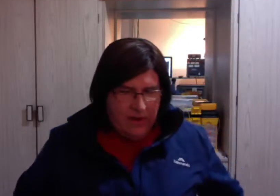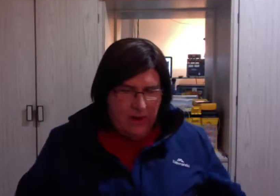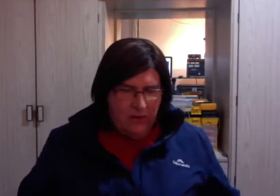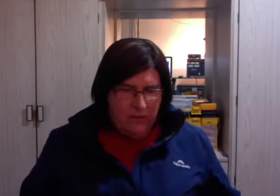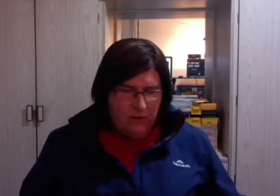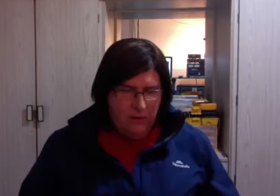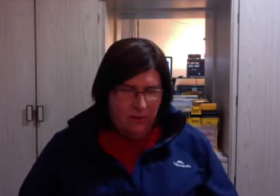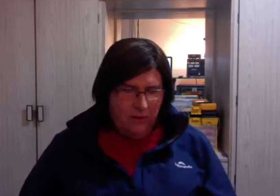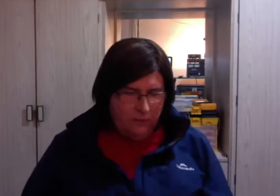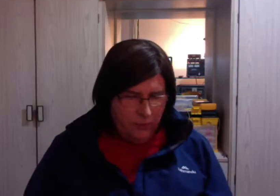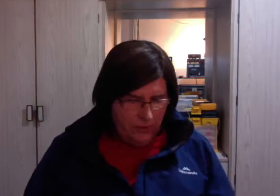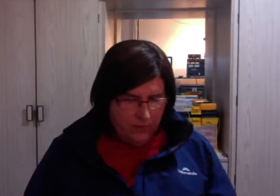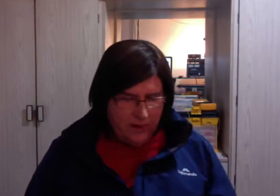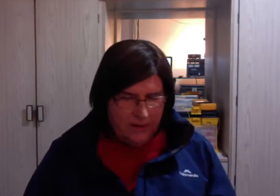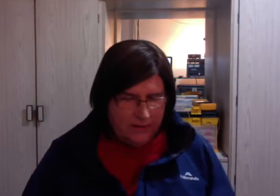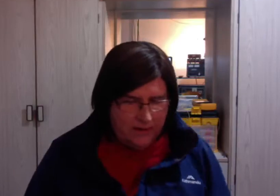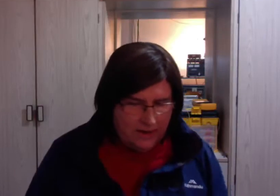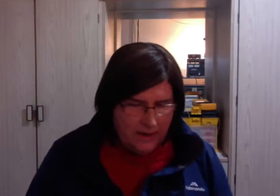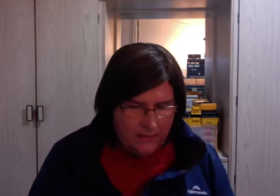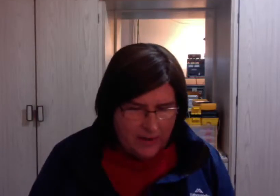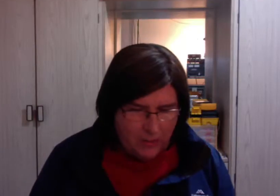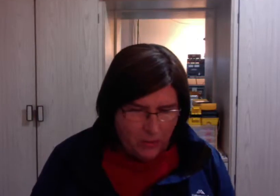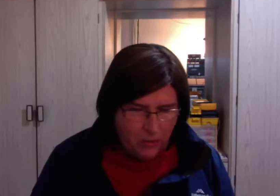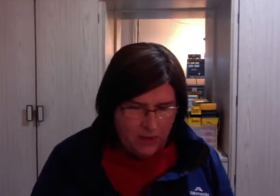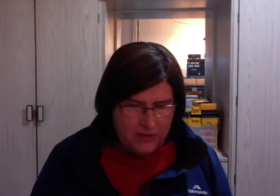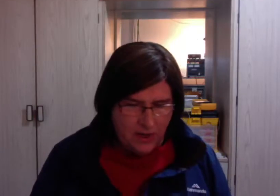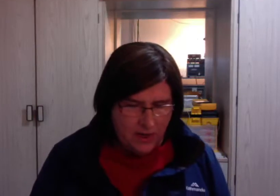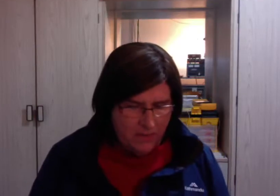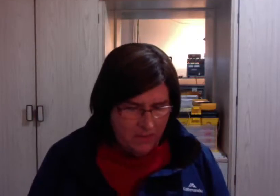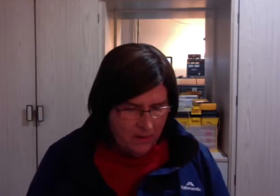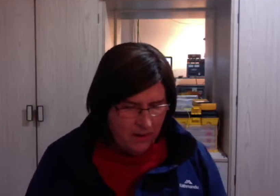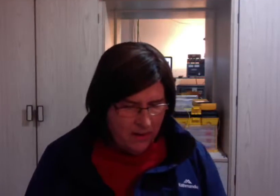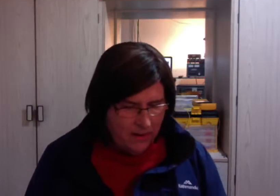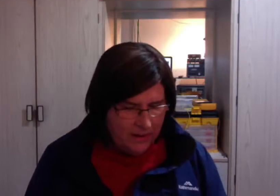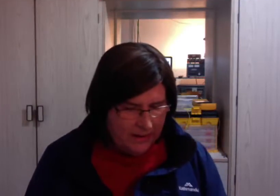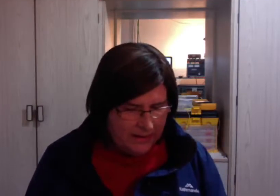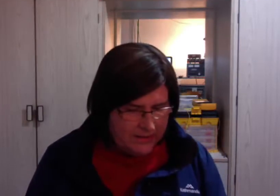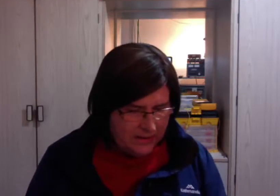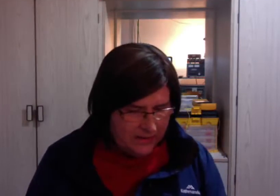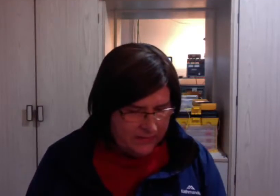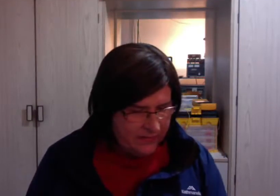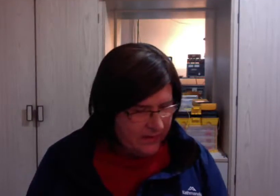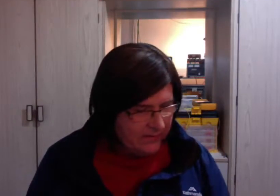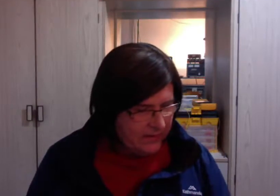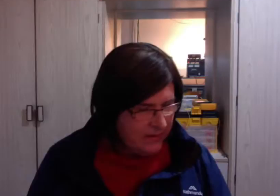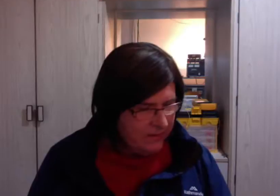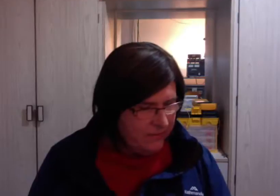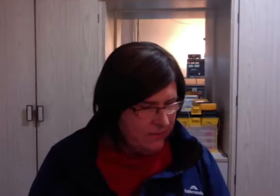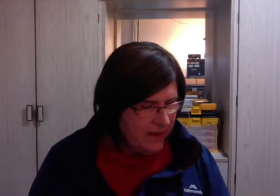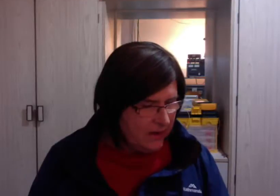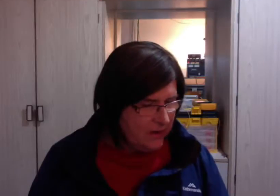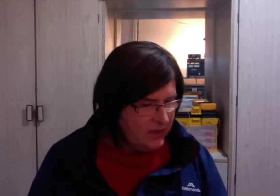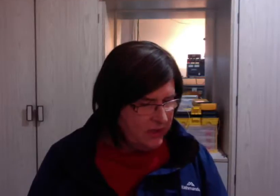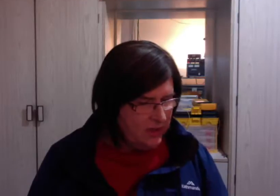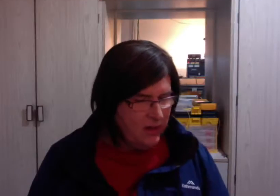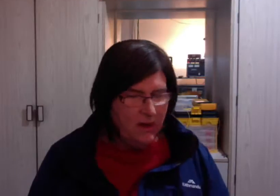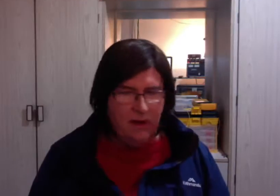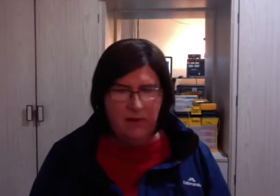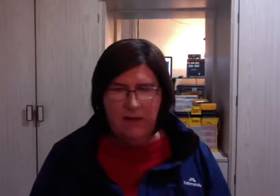I know fuel is one of the things that comes up all the time. And so thanks, Kerry, for that question. It really